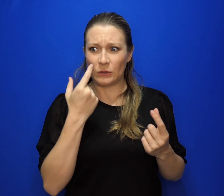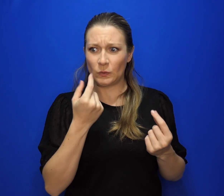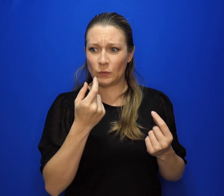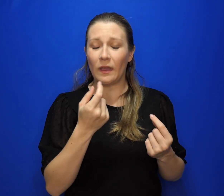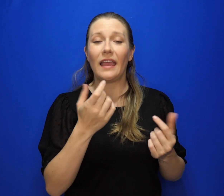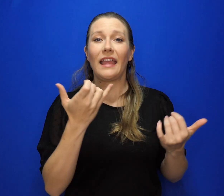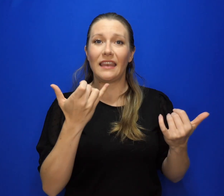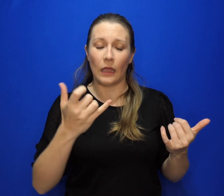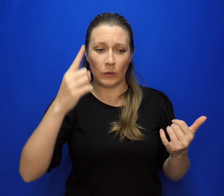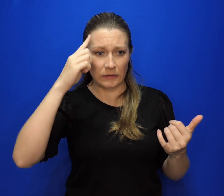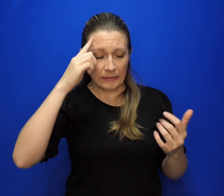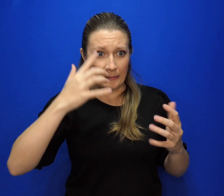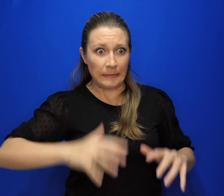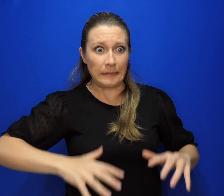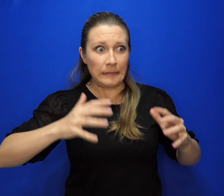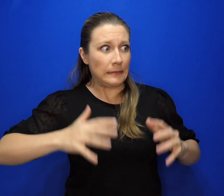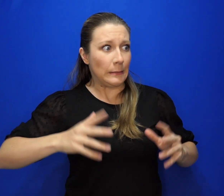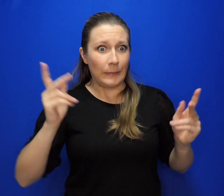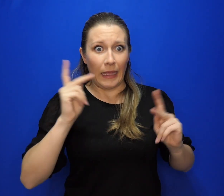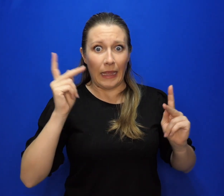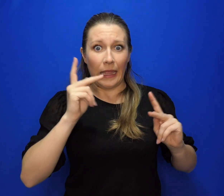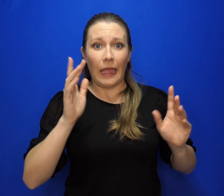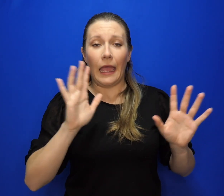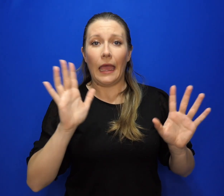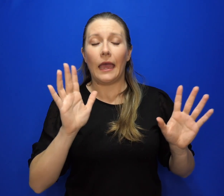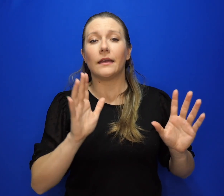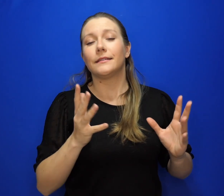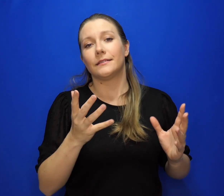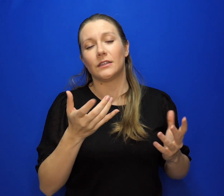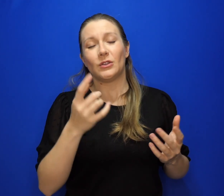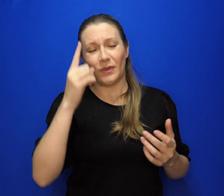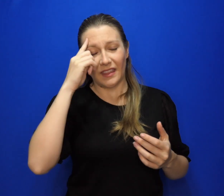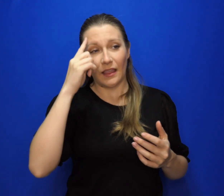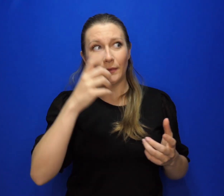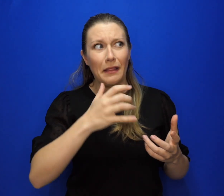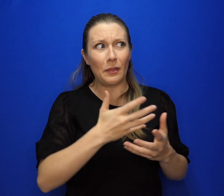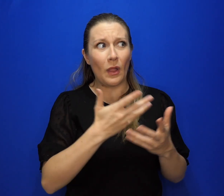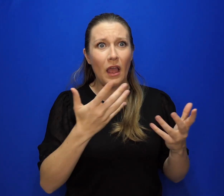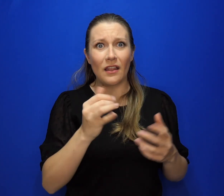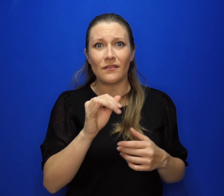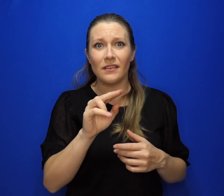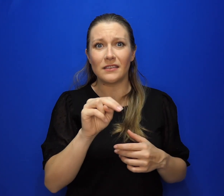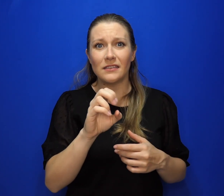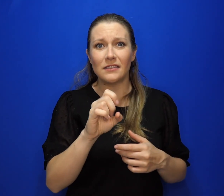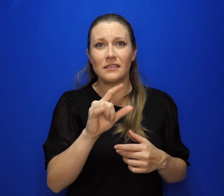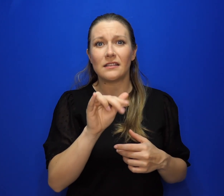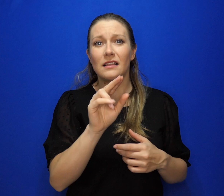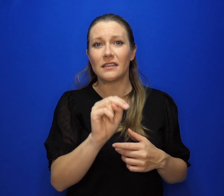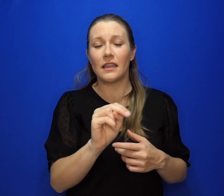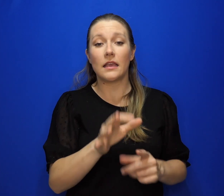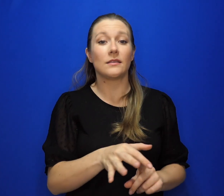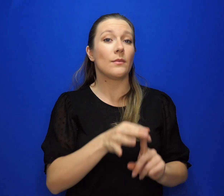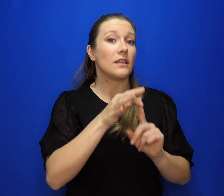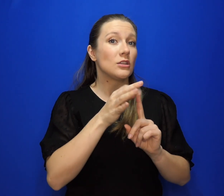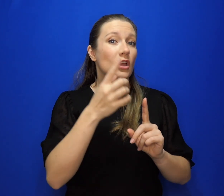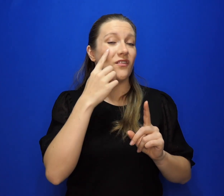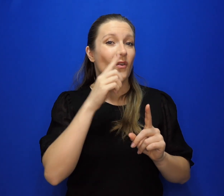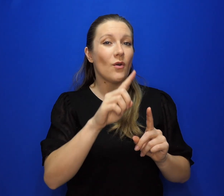sets in and you think that was a lot of insulin. And especially for, I think from a clarification, as you said